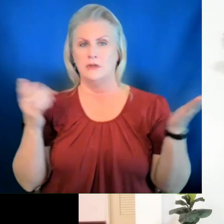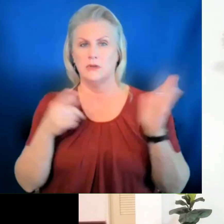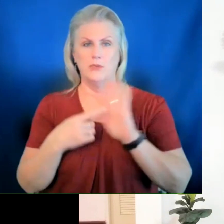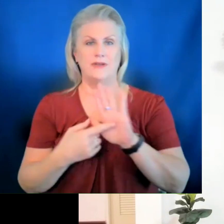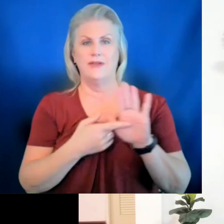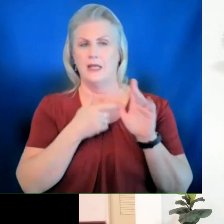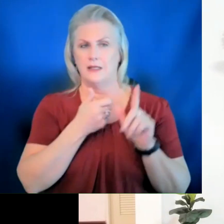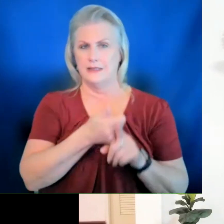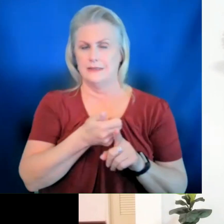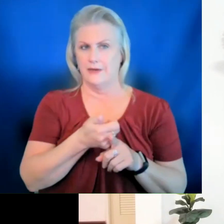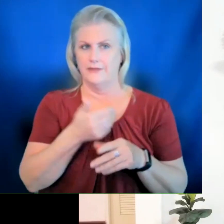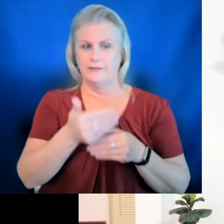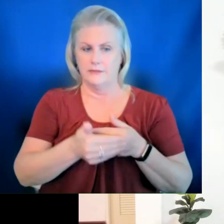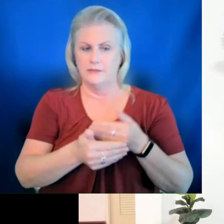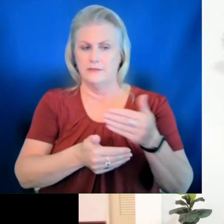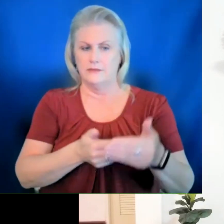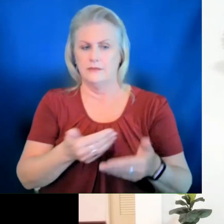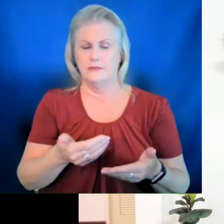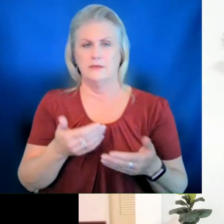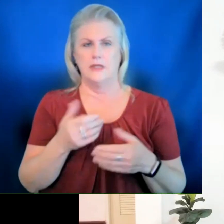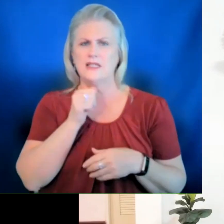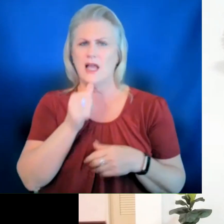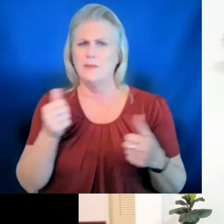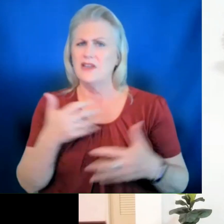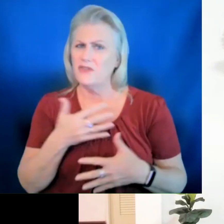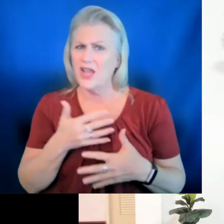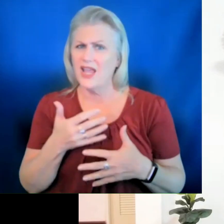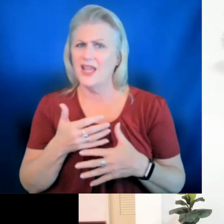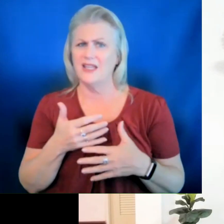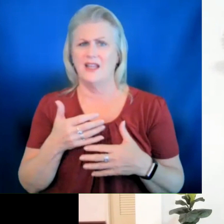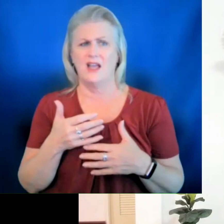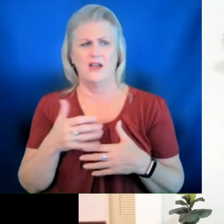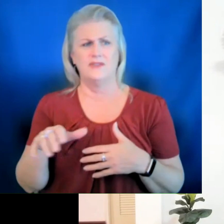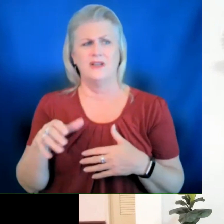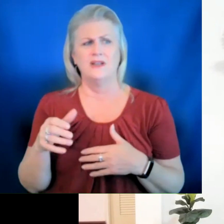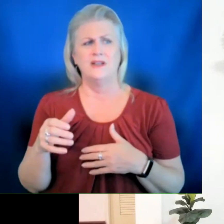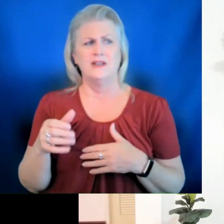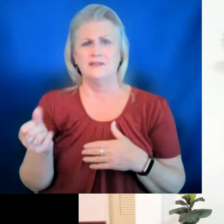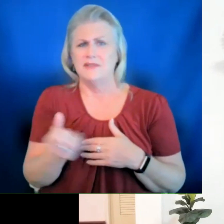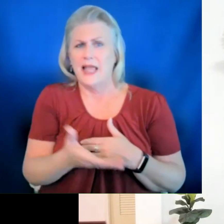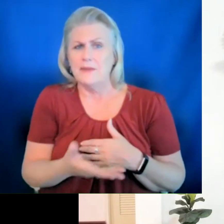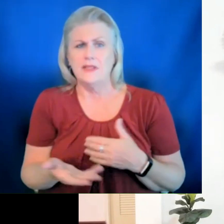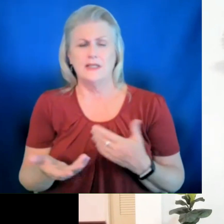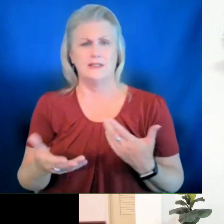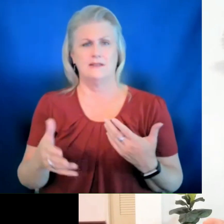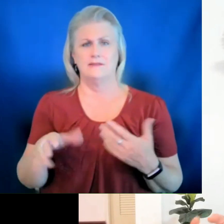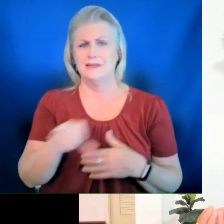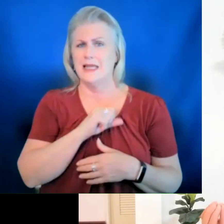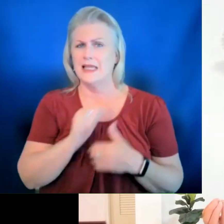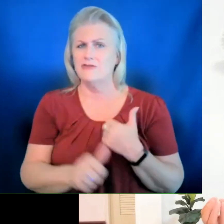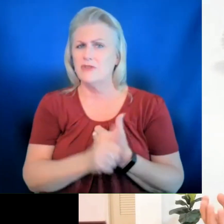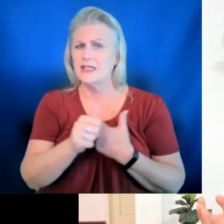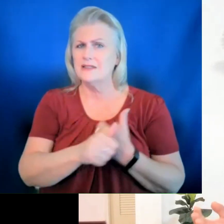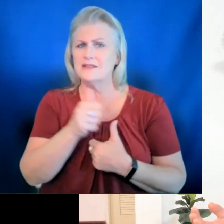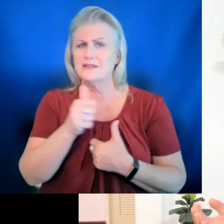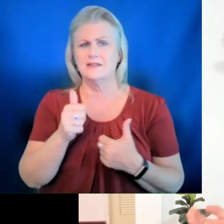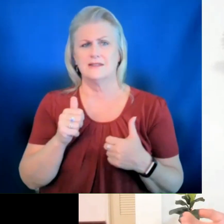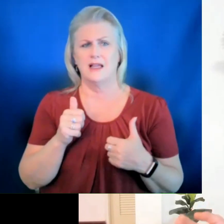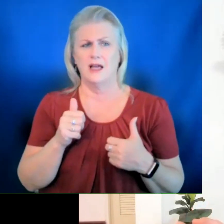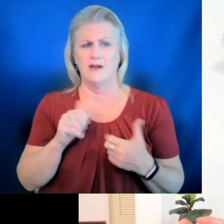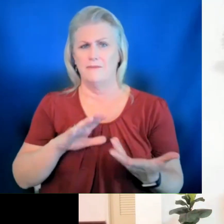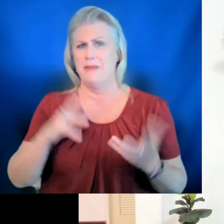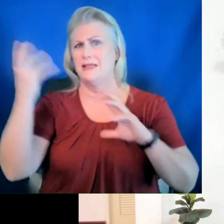afraid of taking risks, of screwing up, of making mistakes, of